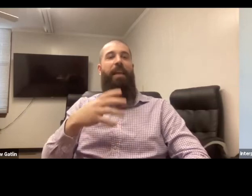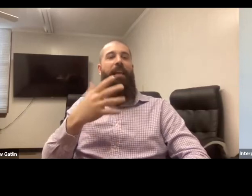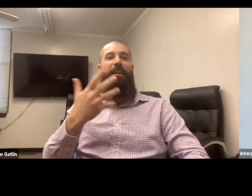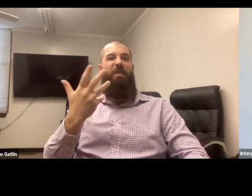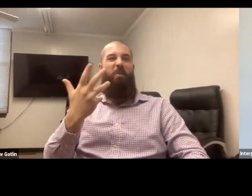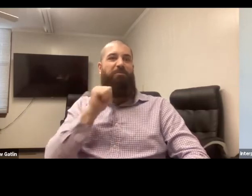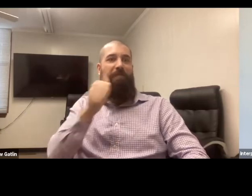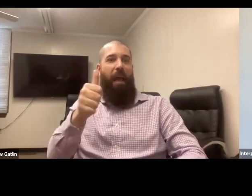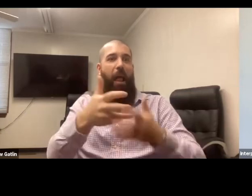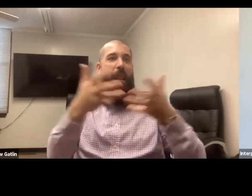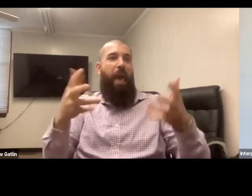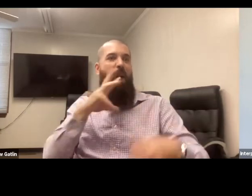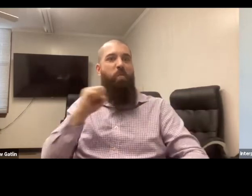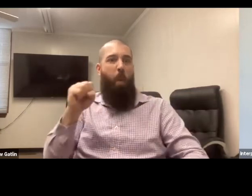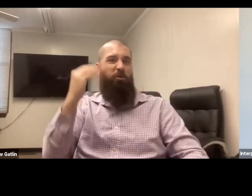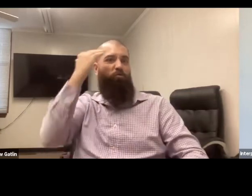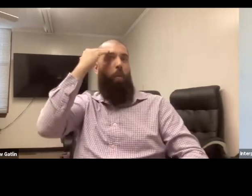1989, that was, you know, quite a few years ago.